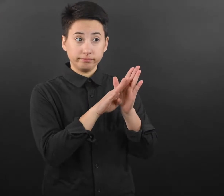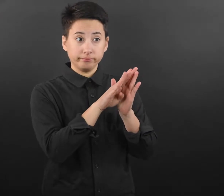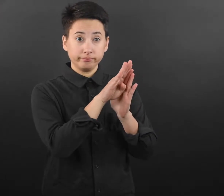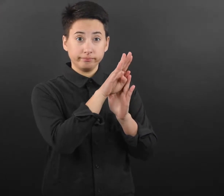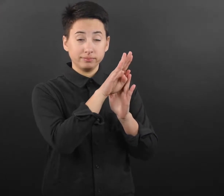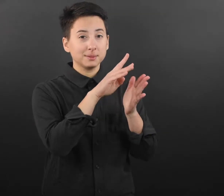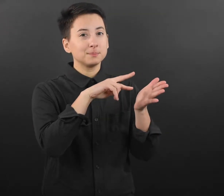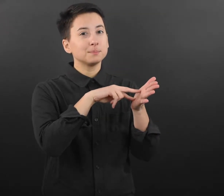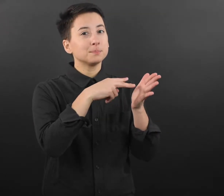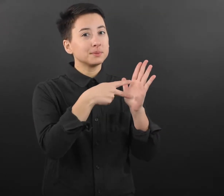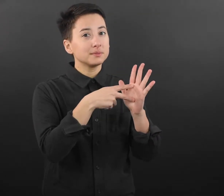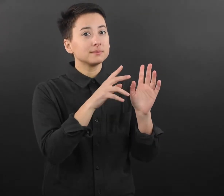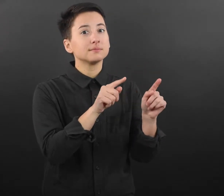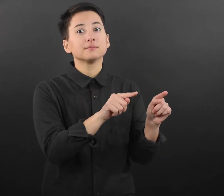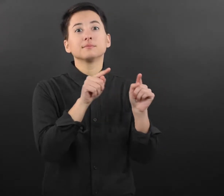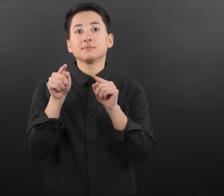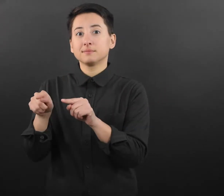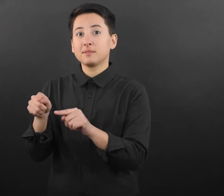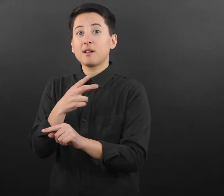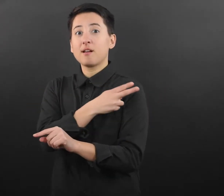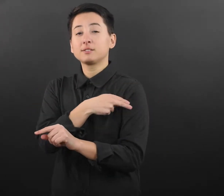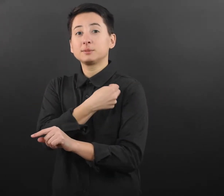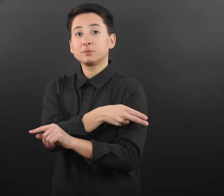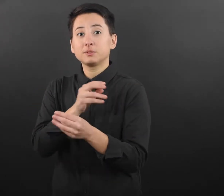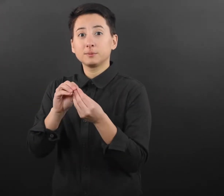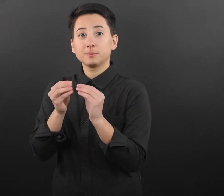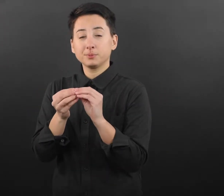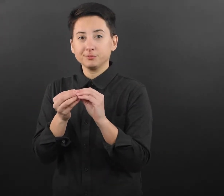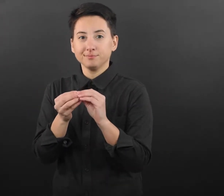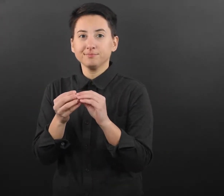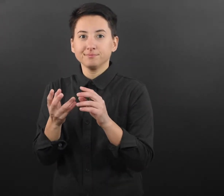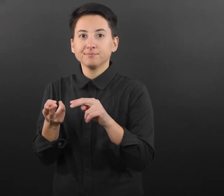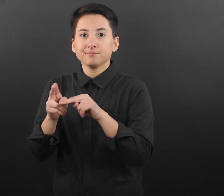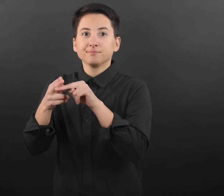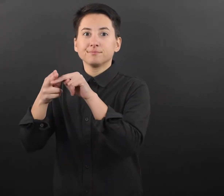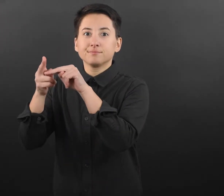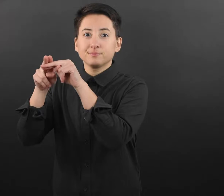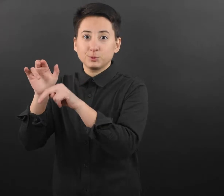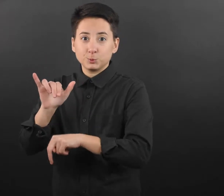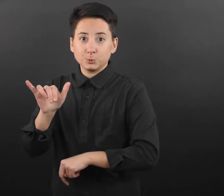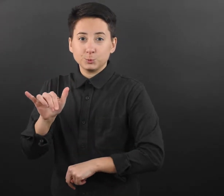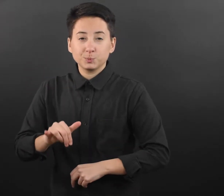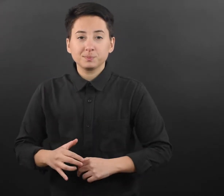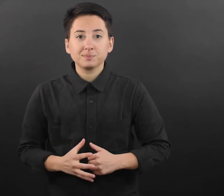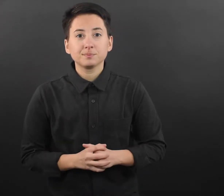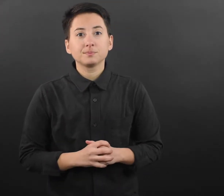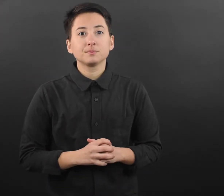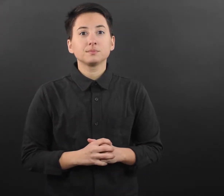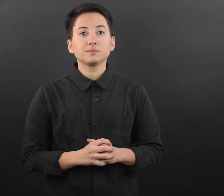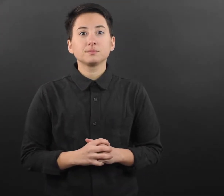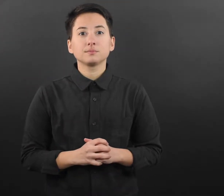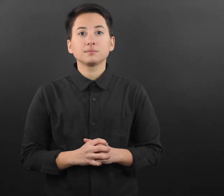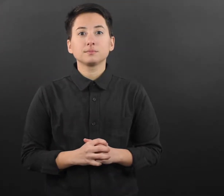As the number of COVID-19 cases rise, hospitalizations will also increase.